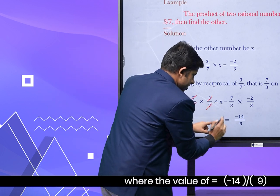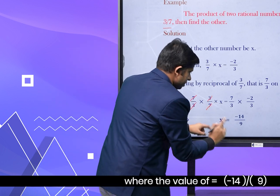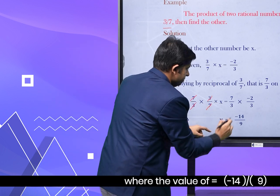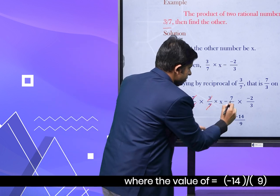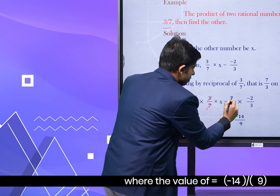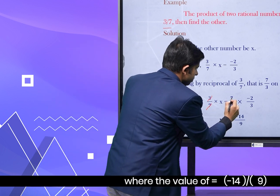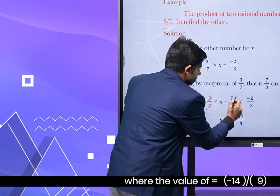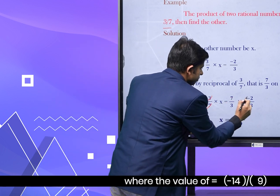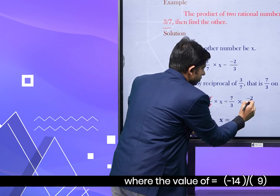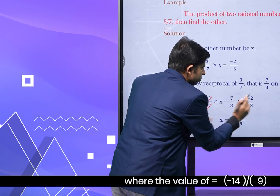where the value of x